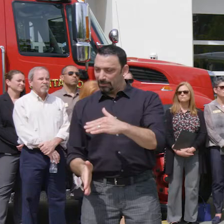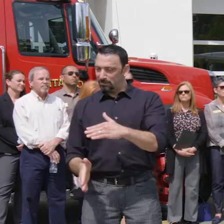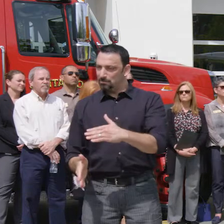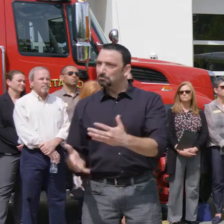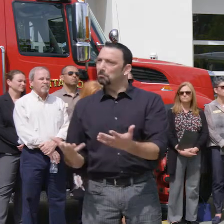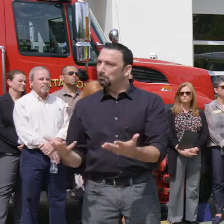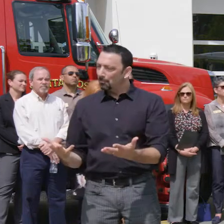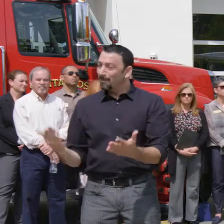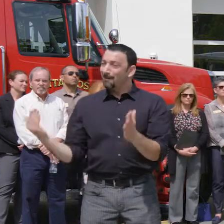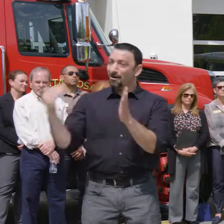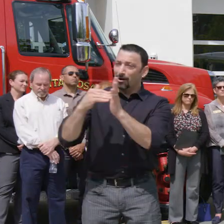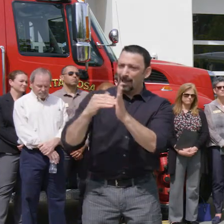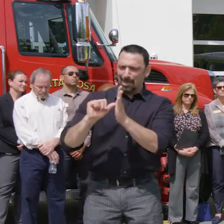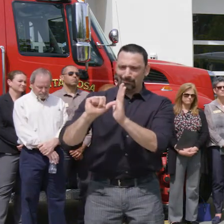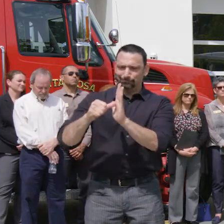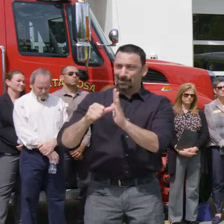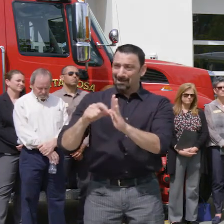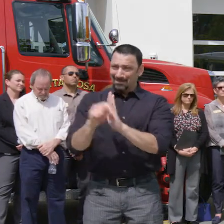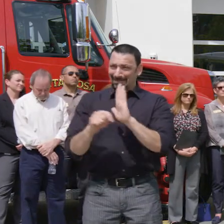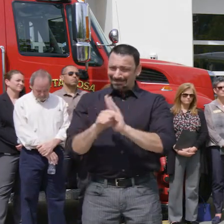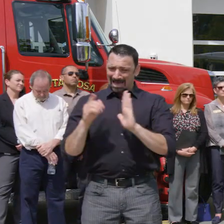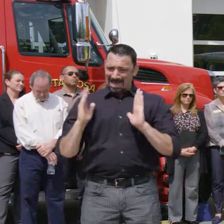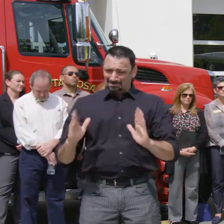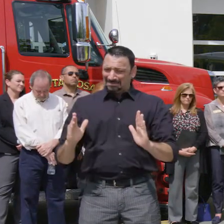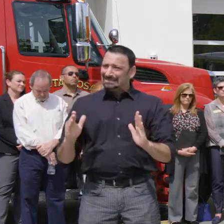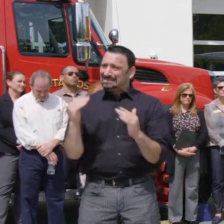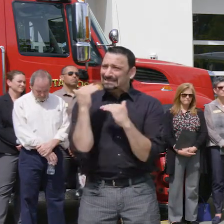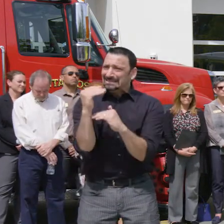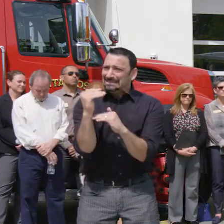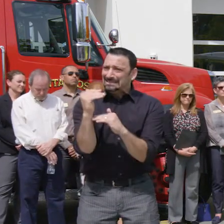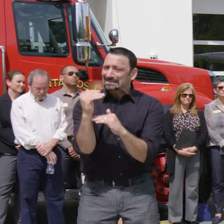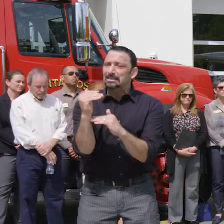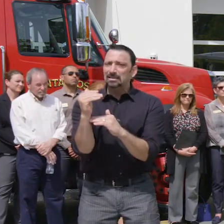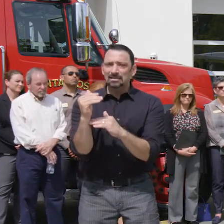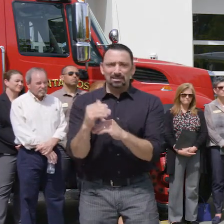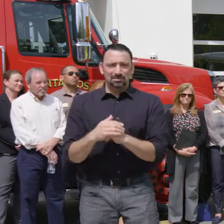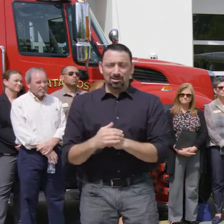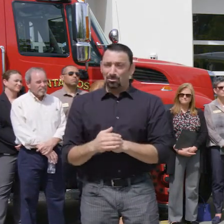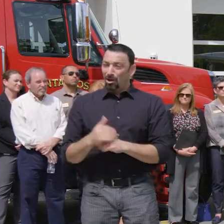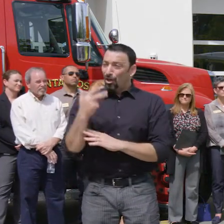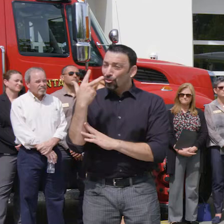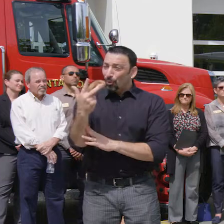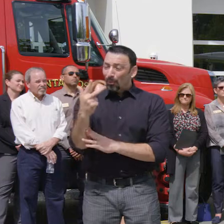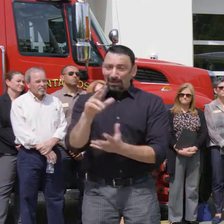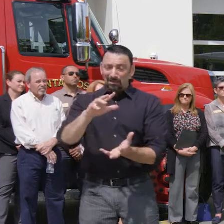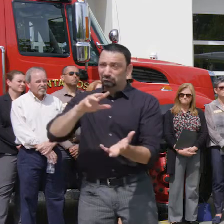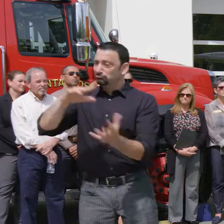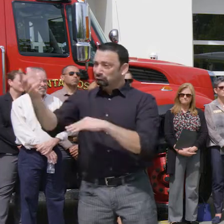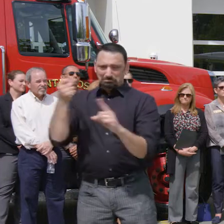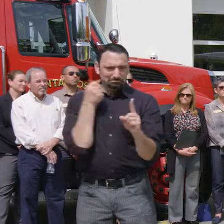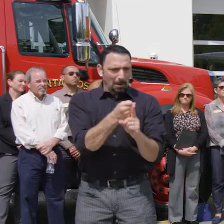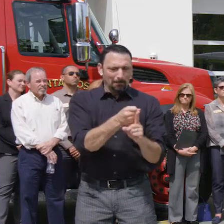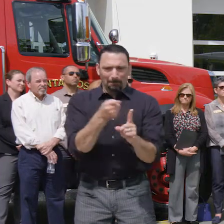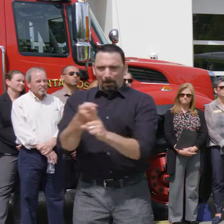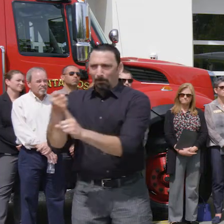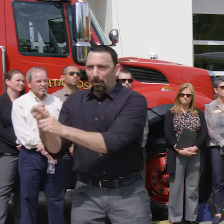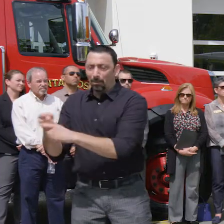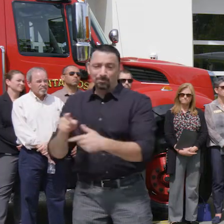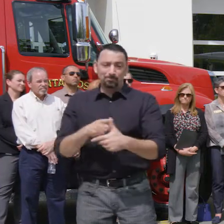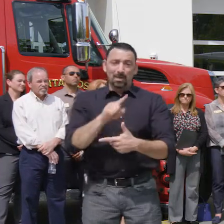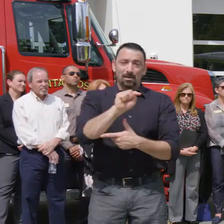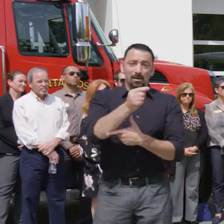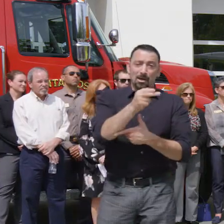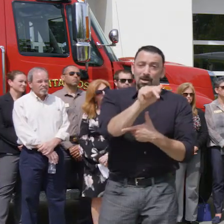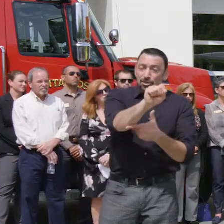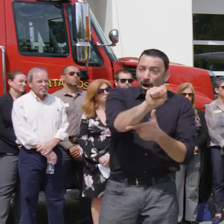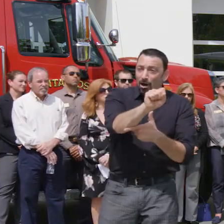in this time frame, very compressed, statewide, what we would consider three catastrophic events, the Thomas Fire in Ventura,